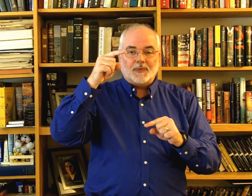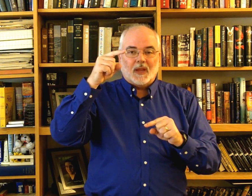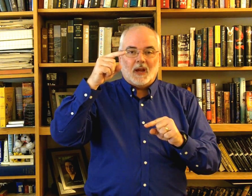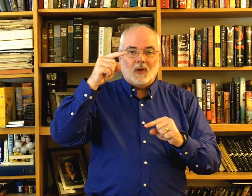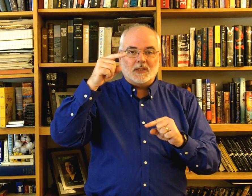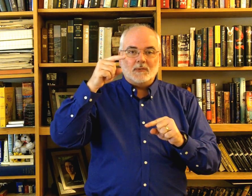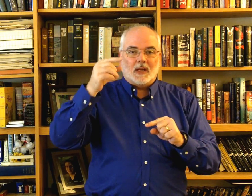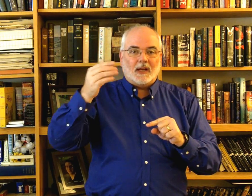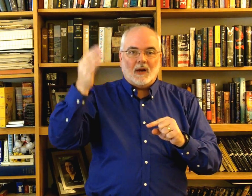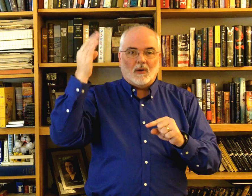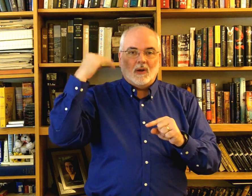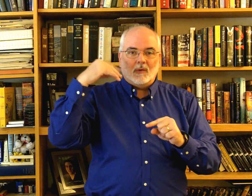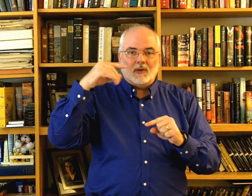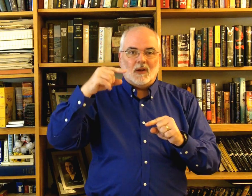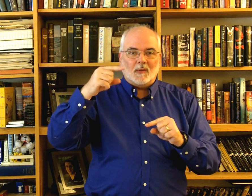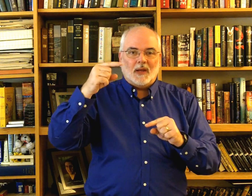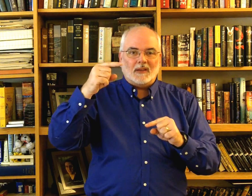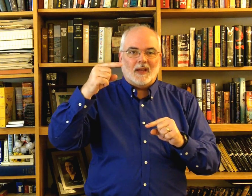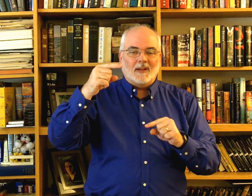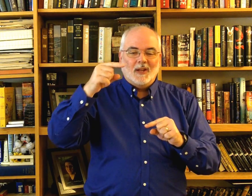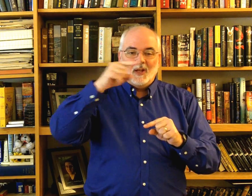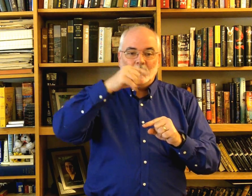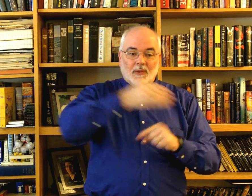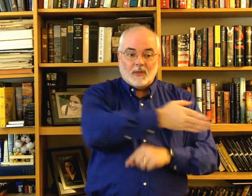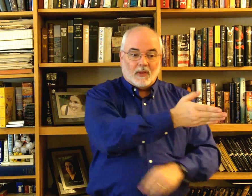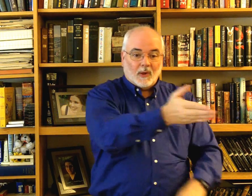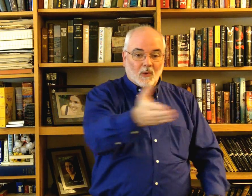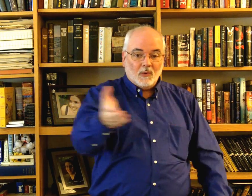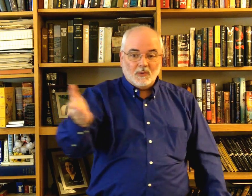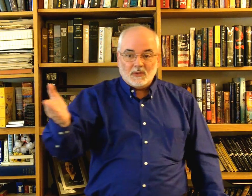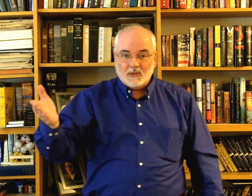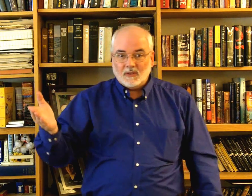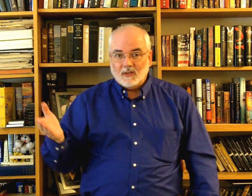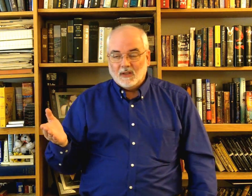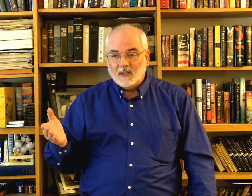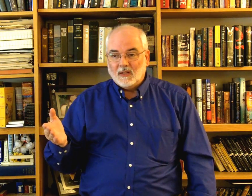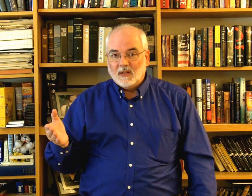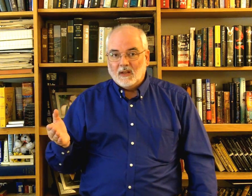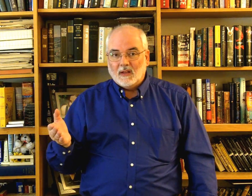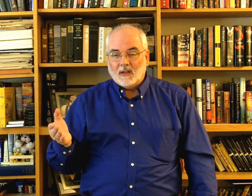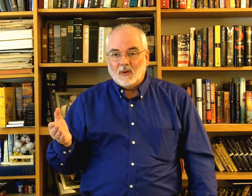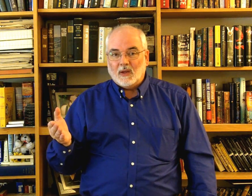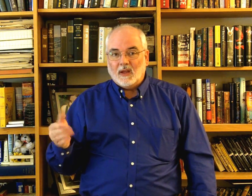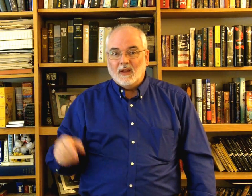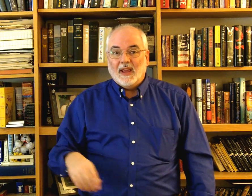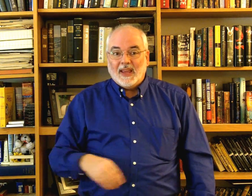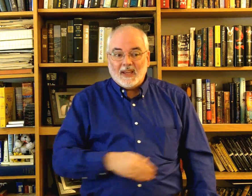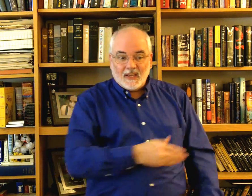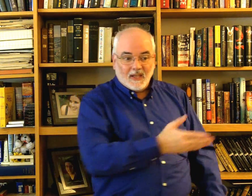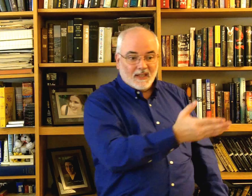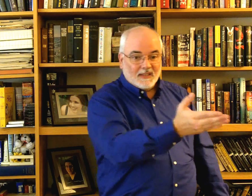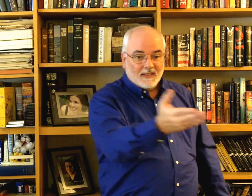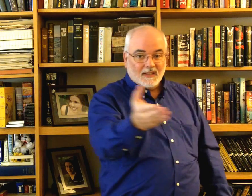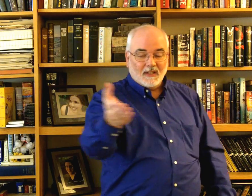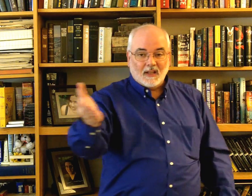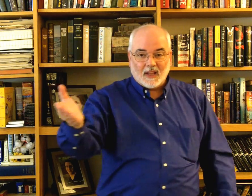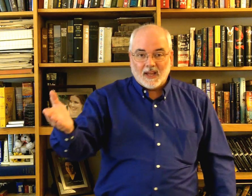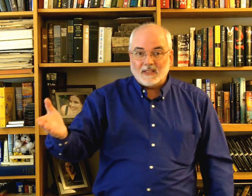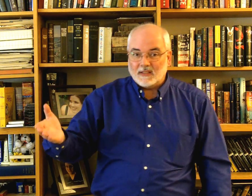I know it seems like an hour ago that we talked about that, but the those, okay, he's, it's